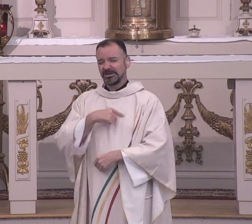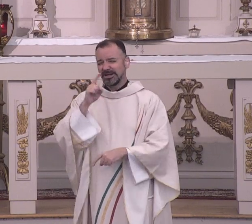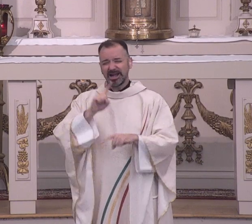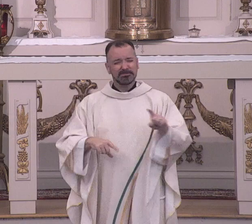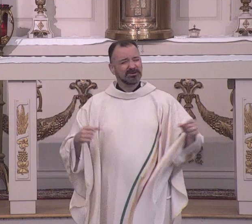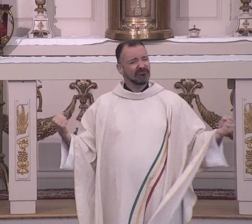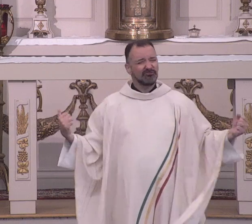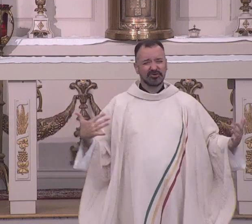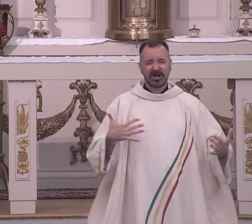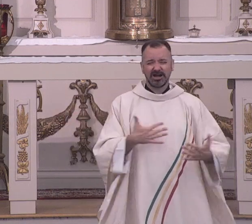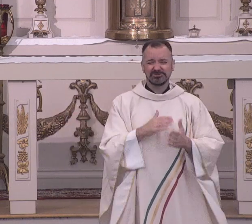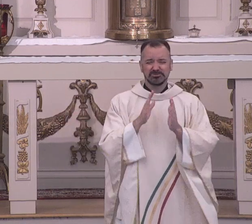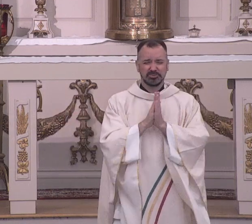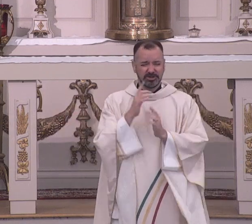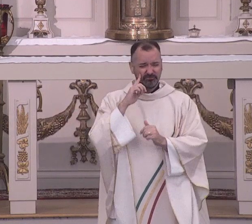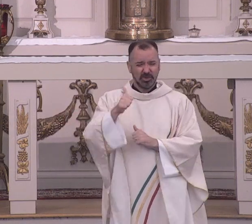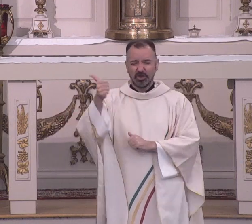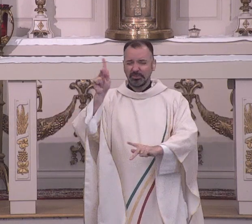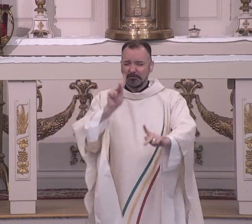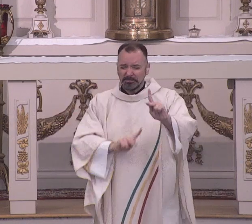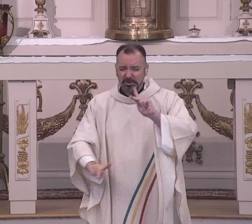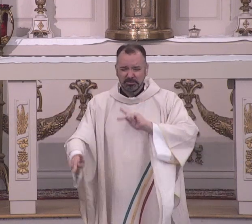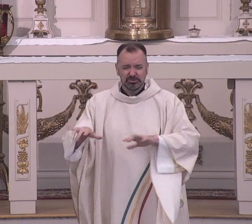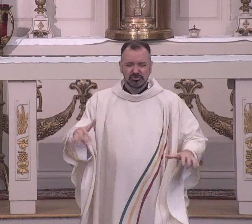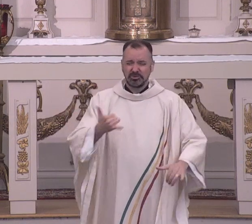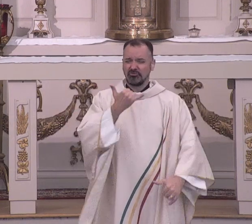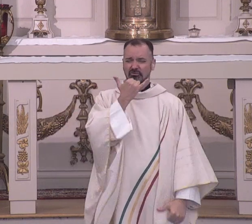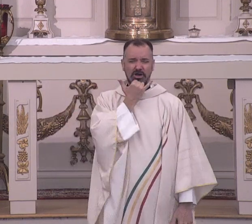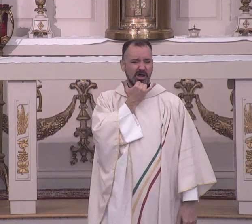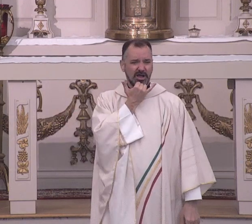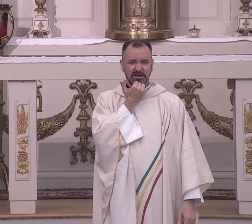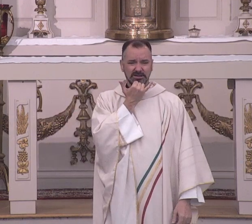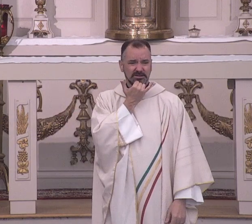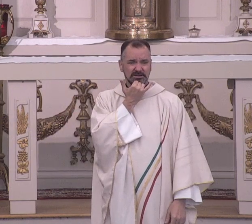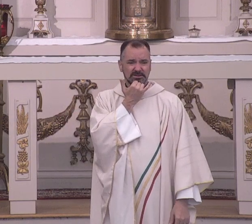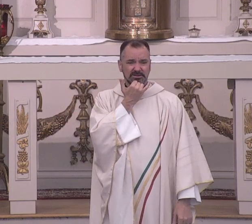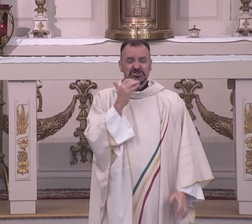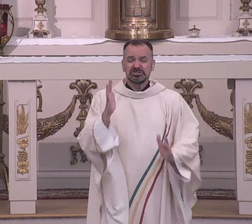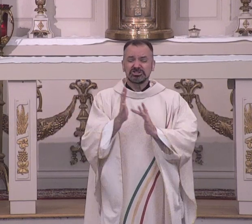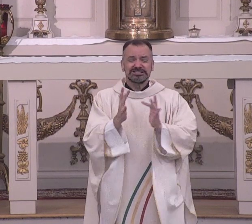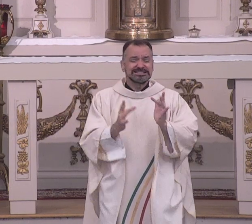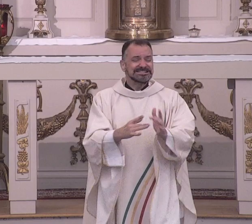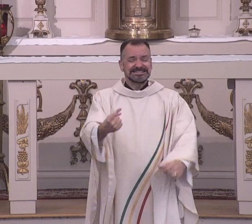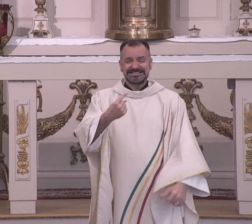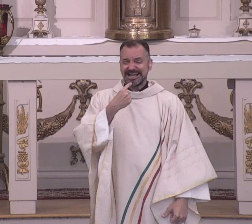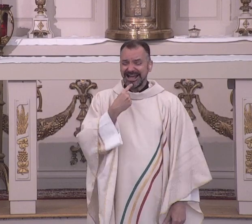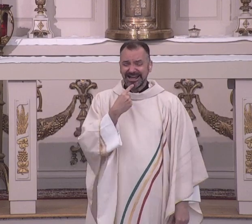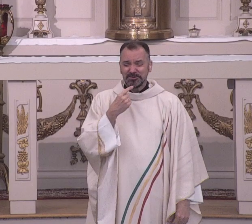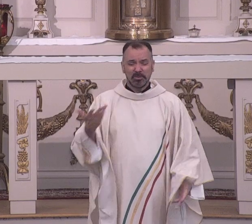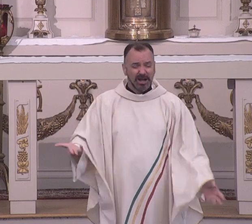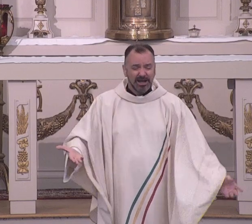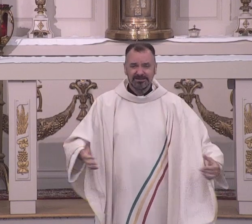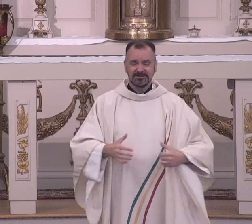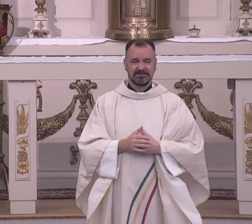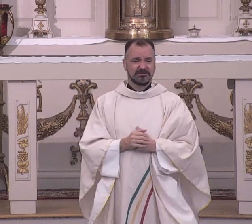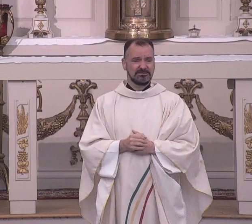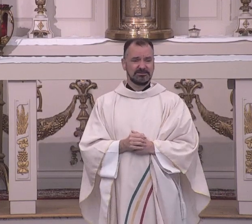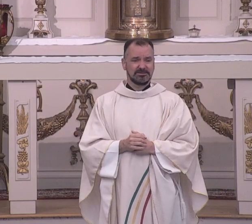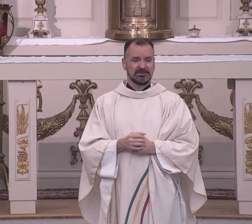person who had stolen his book. We need to pray for people that they will receive eternal